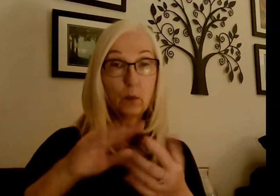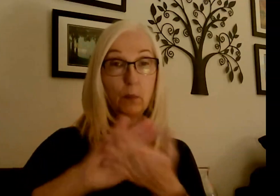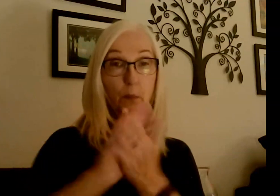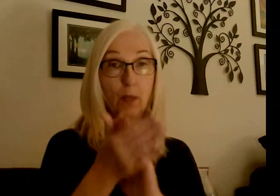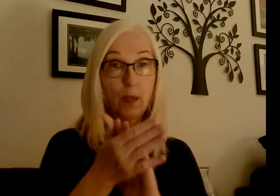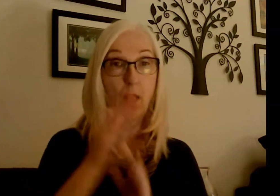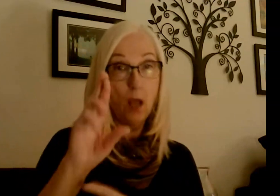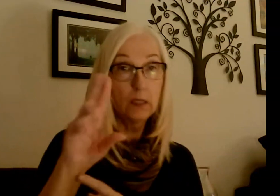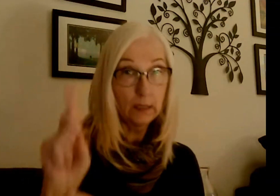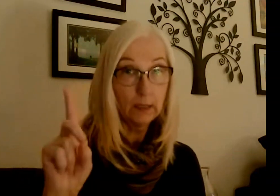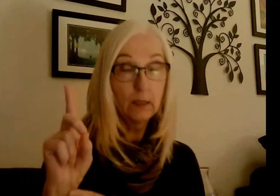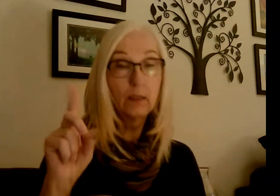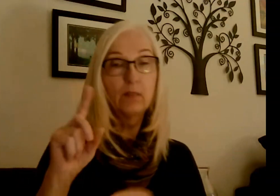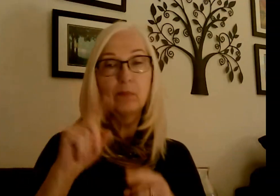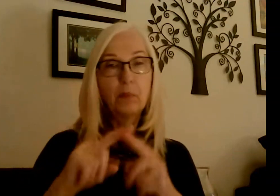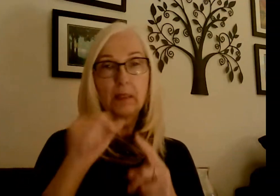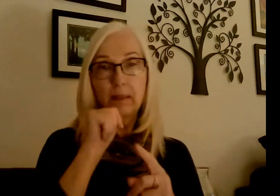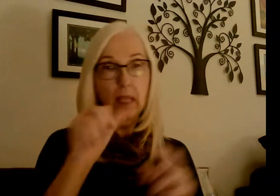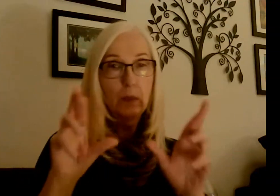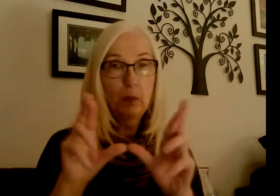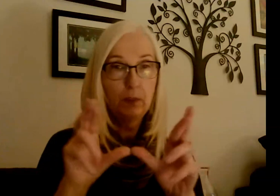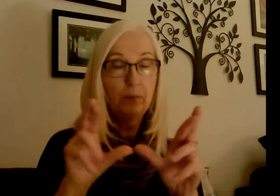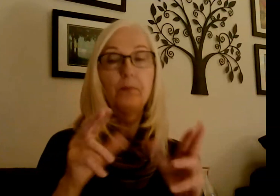Now, I did study this book.